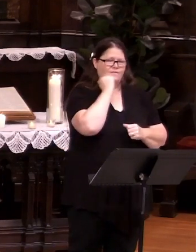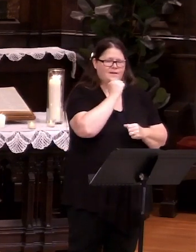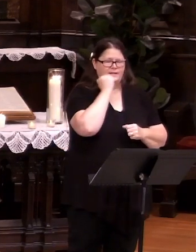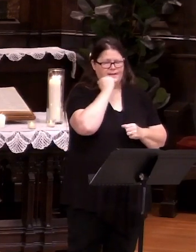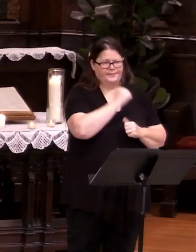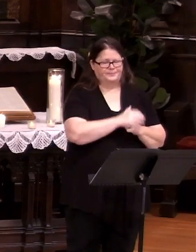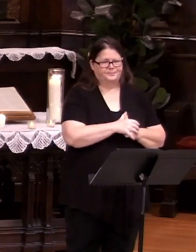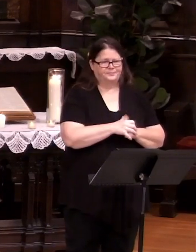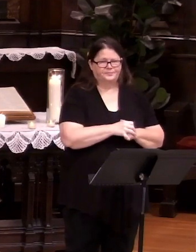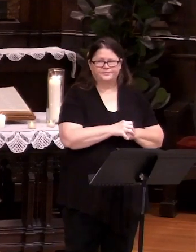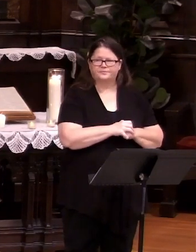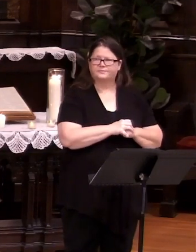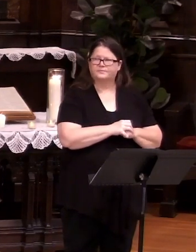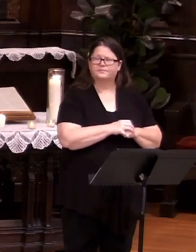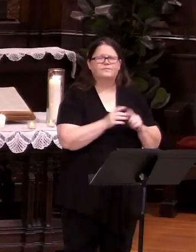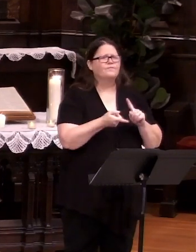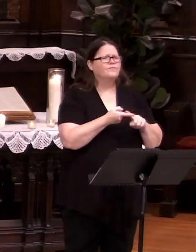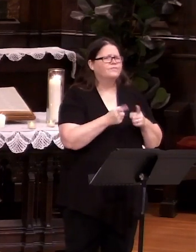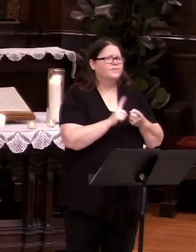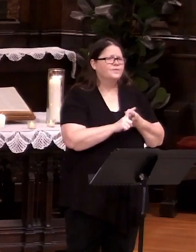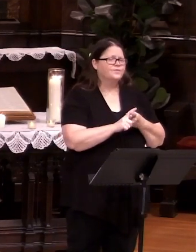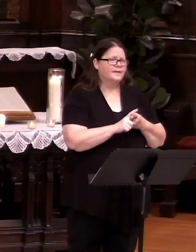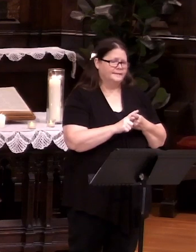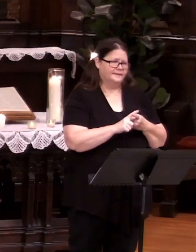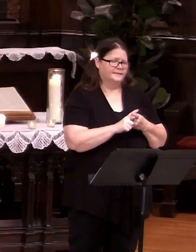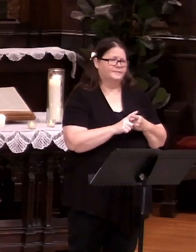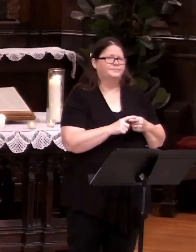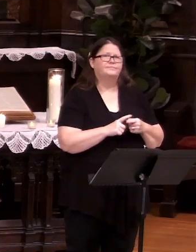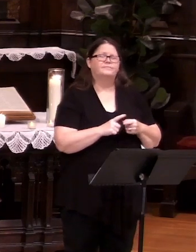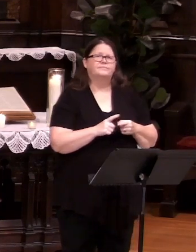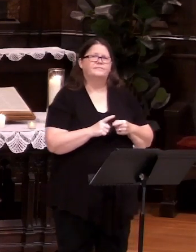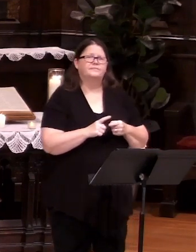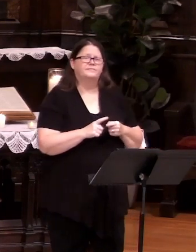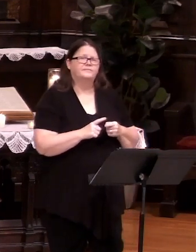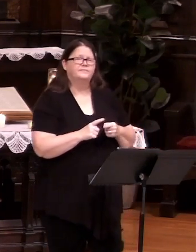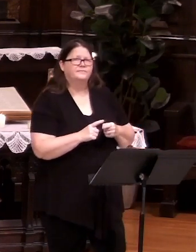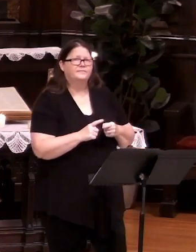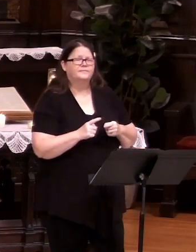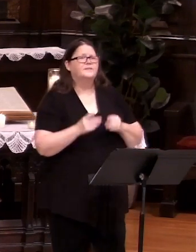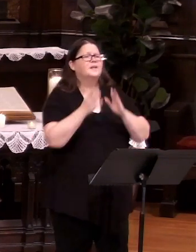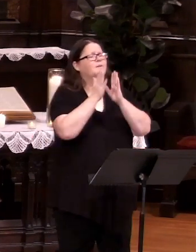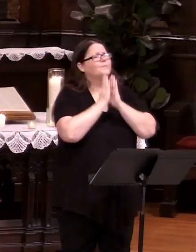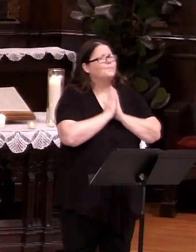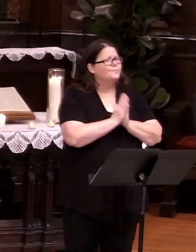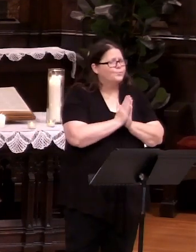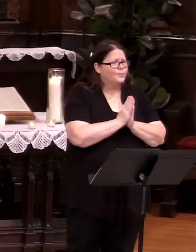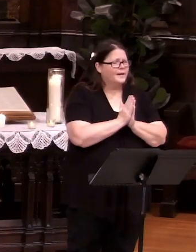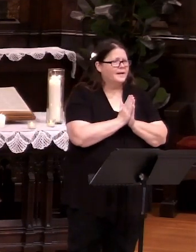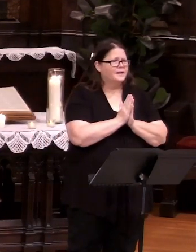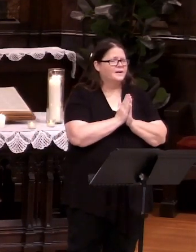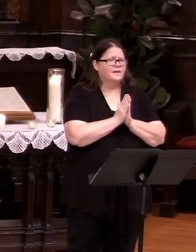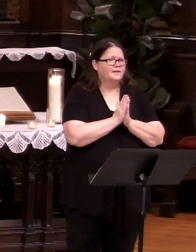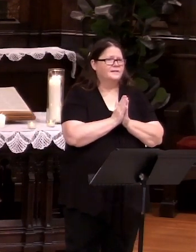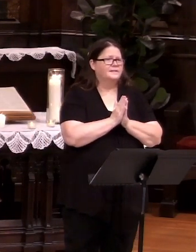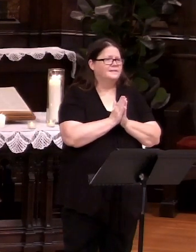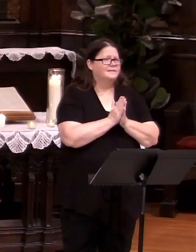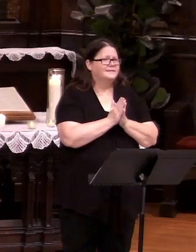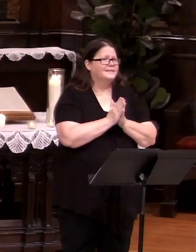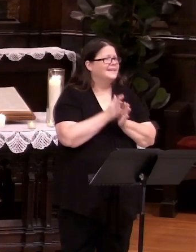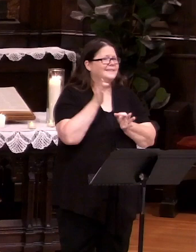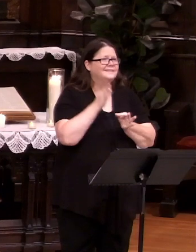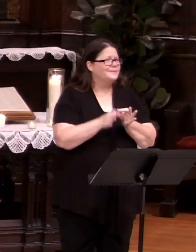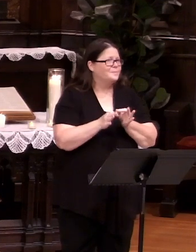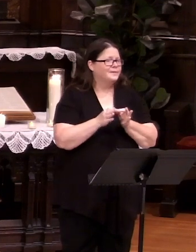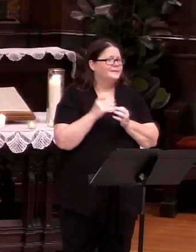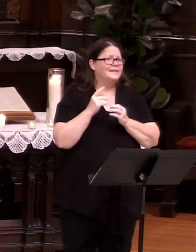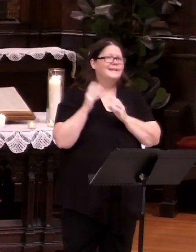day. Friends, we are also reminded that that prayer is really just a conversation with God,